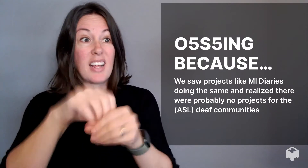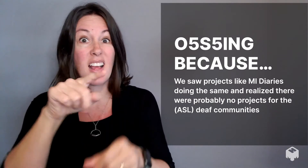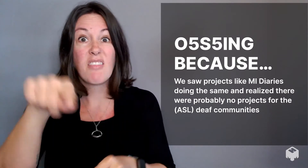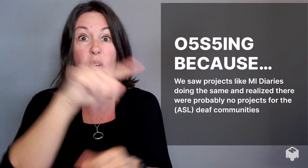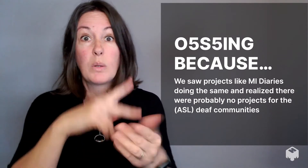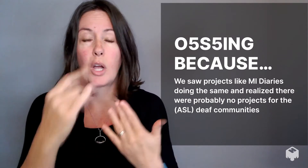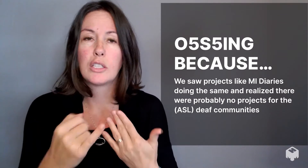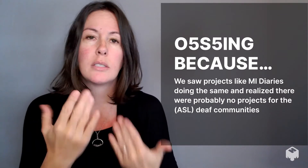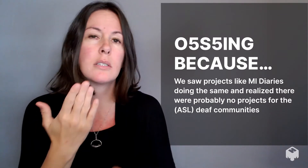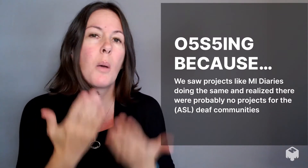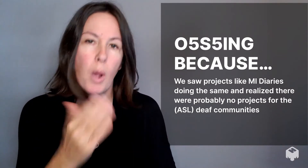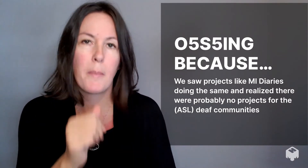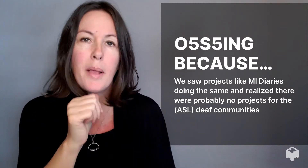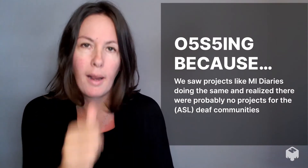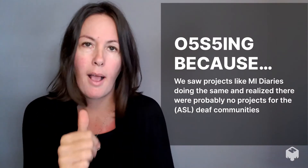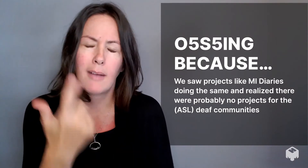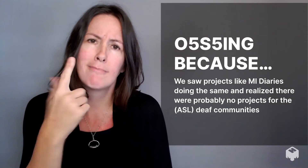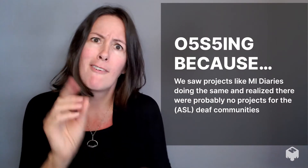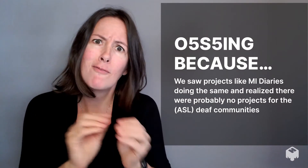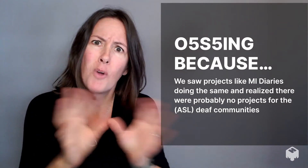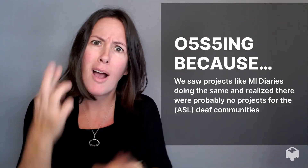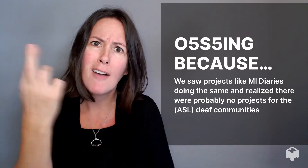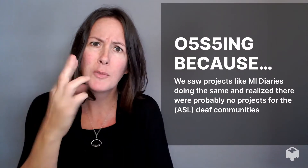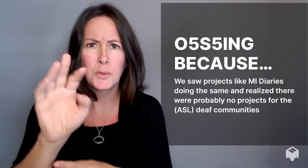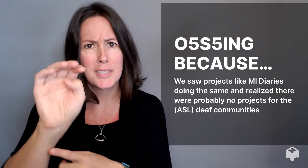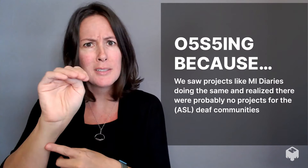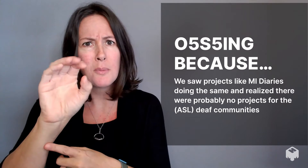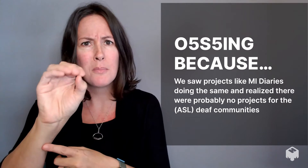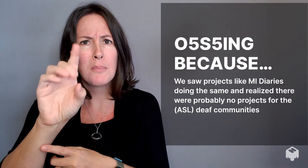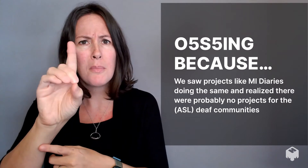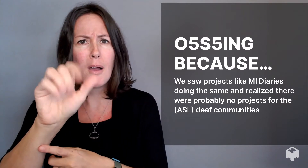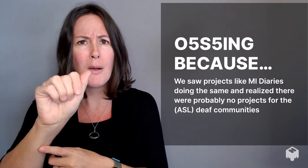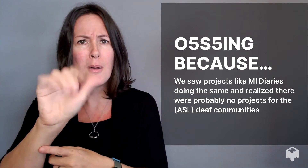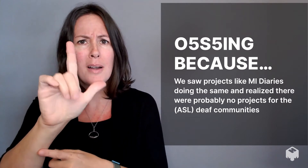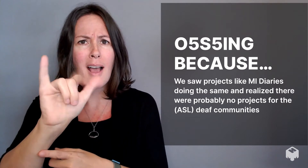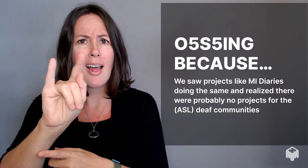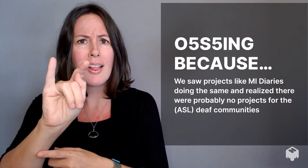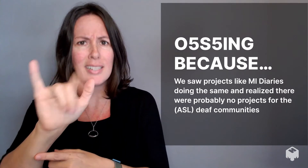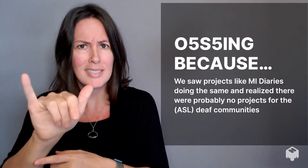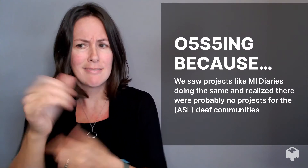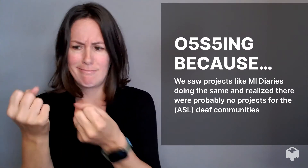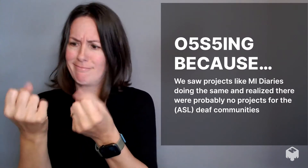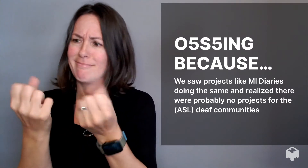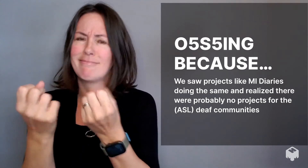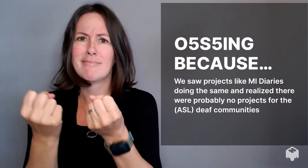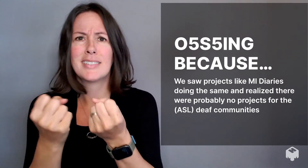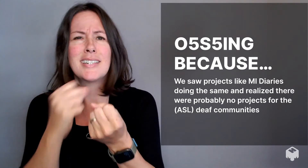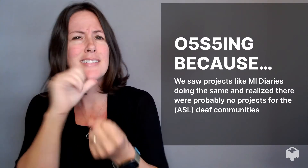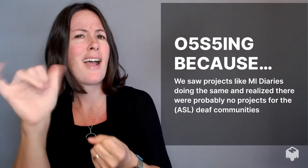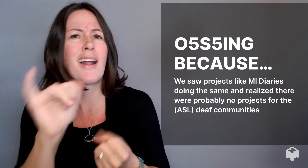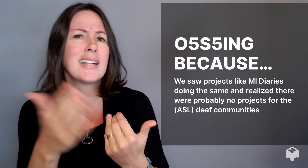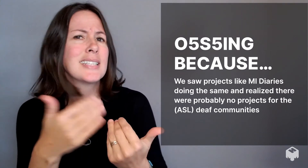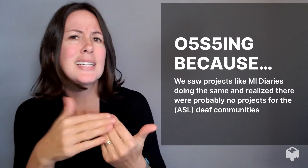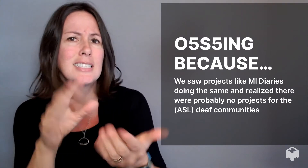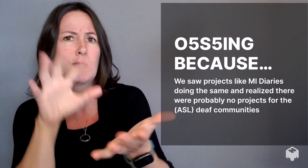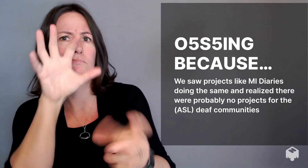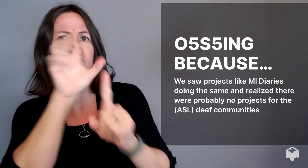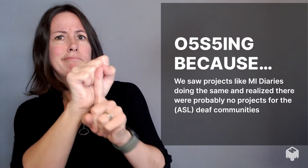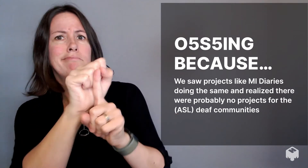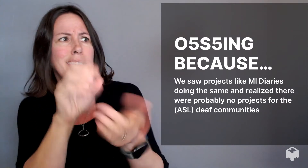represented in these projects? Probably not, and that's for obvious reasons. The modality of sign language is not as